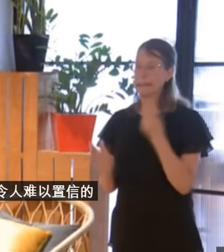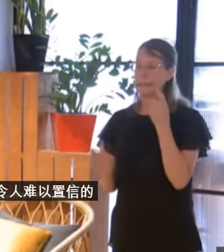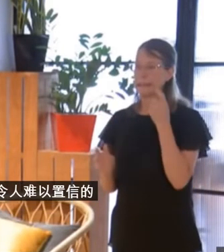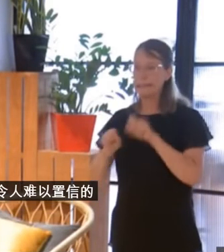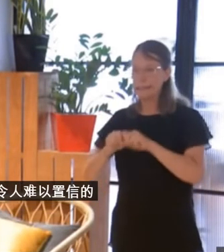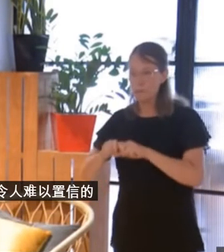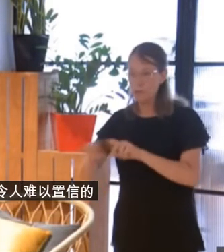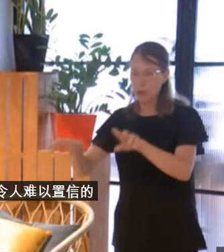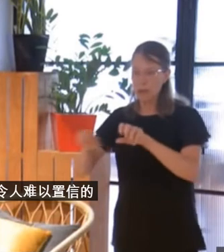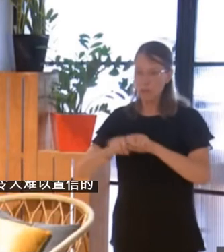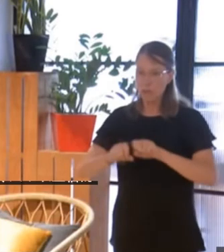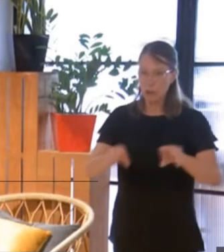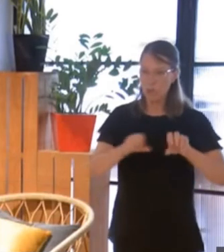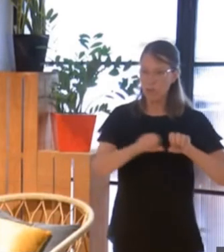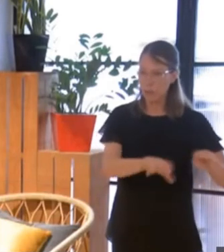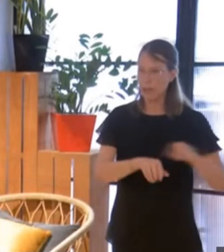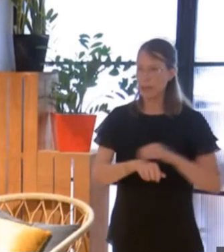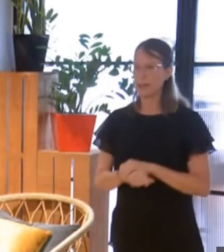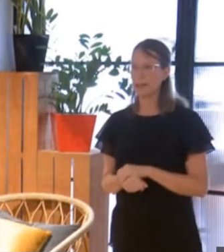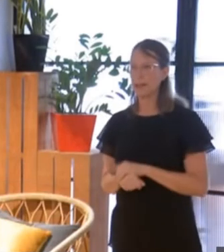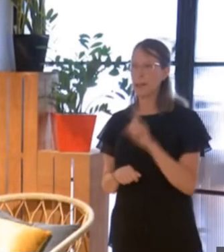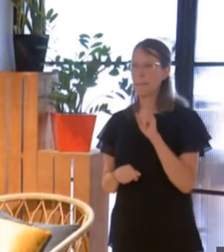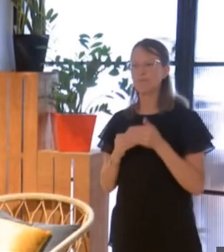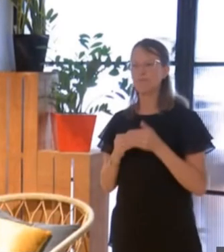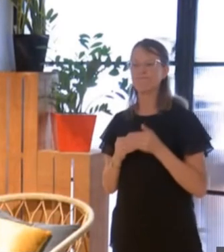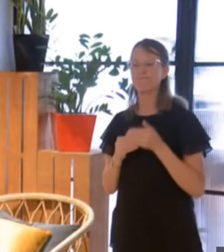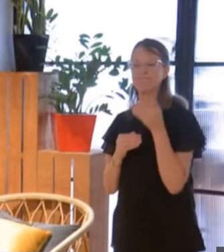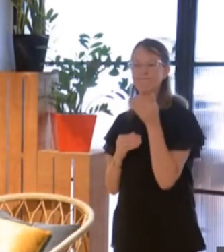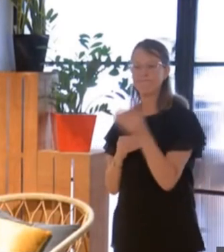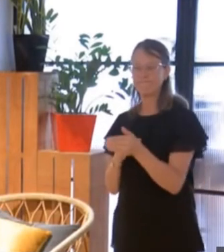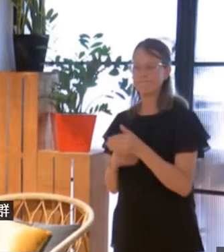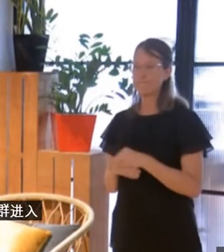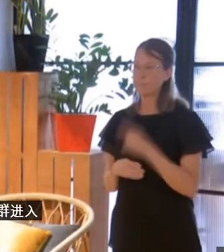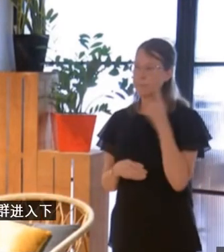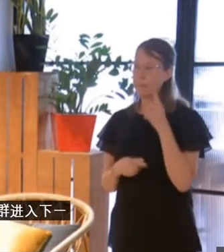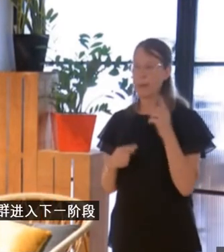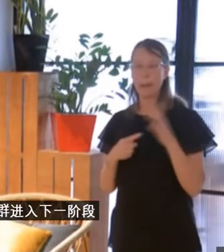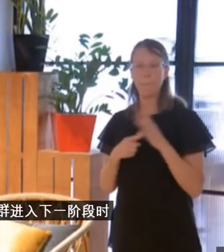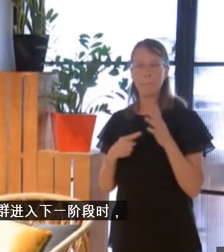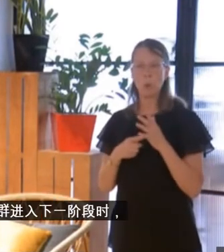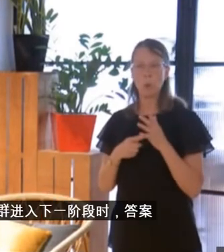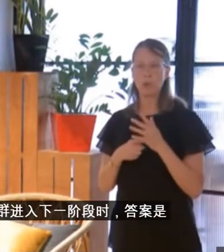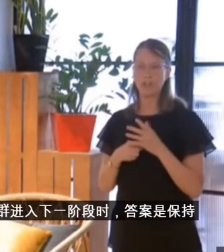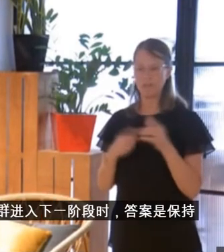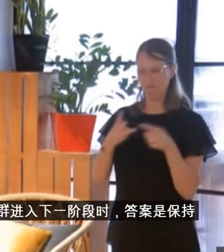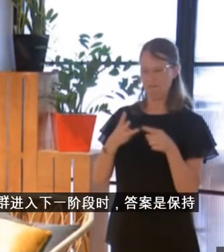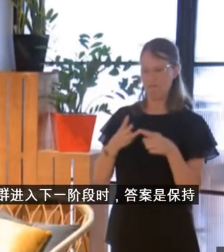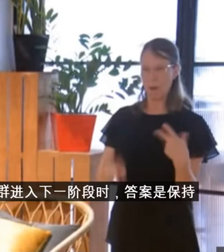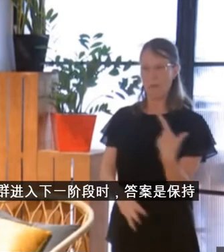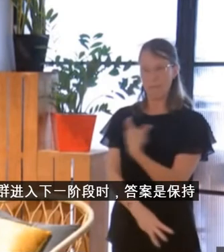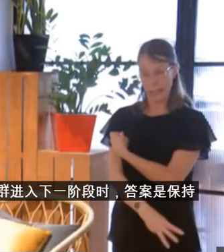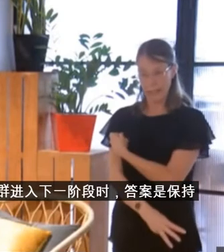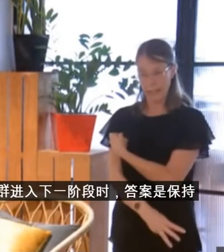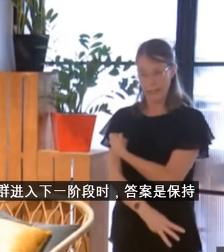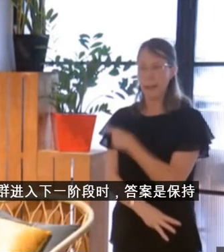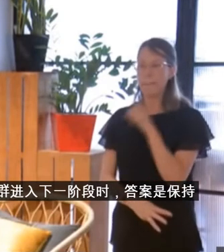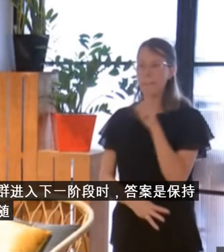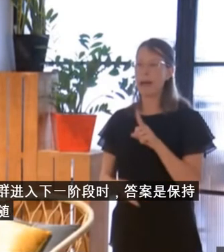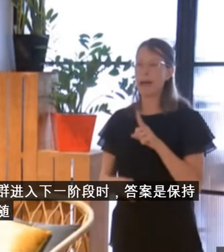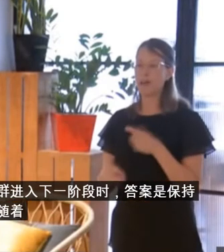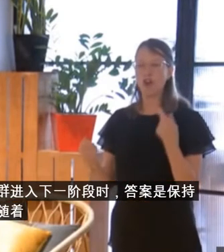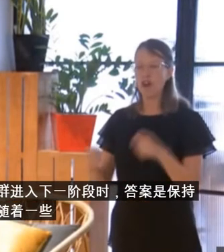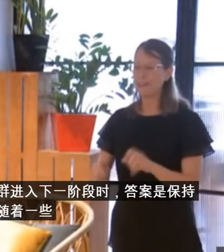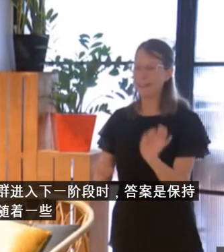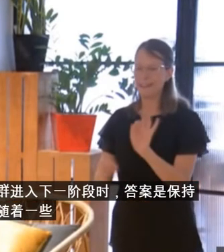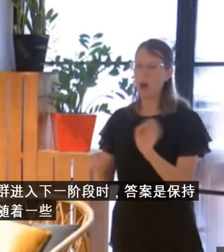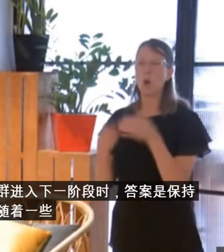was the answer was, as we move through this next phase with a highly vaccinated population, was to keep society open. Now